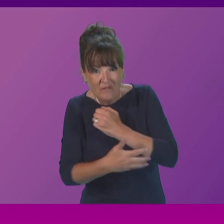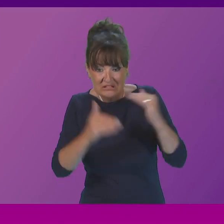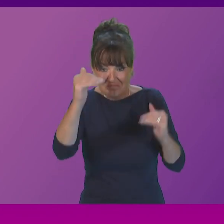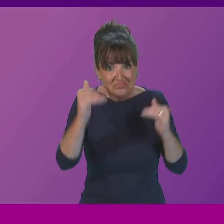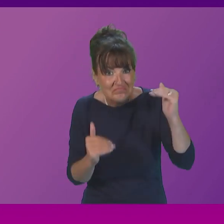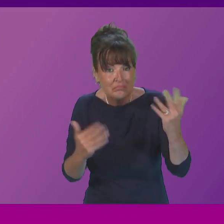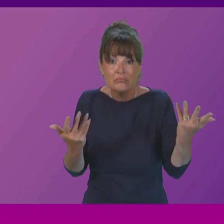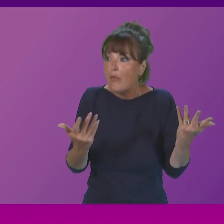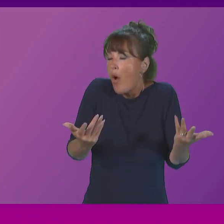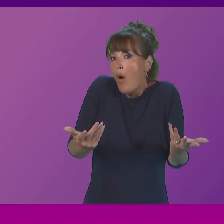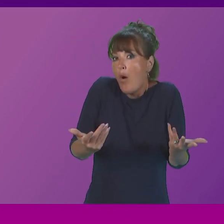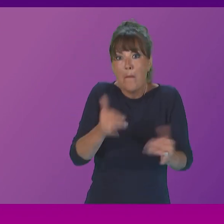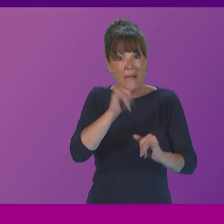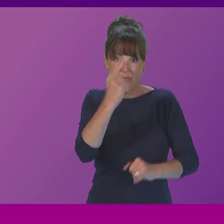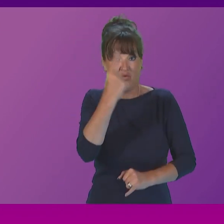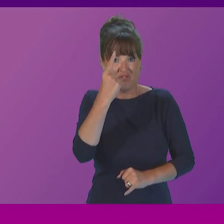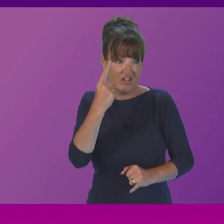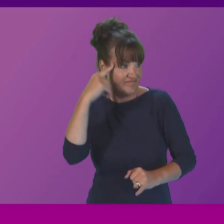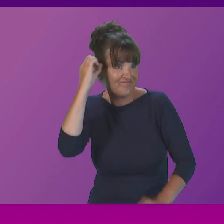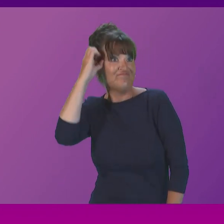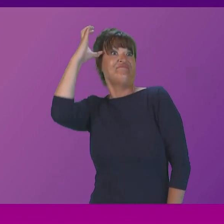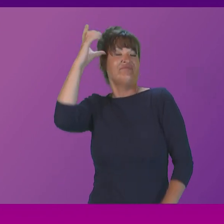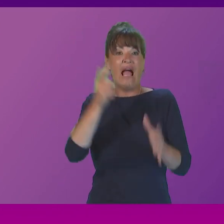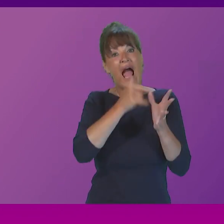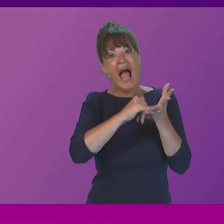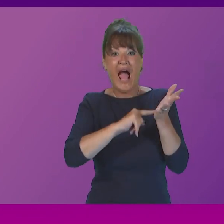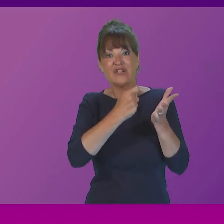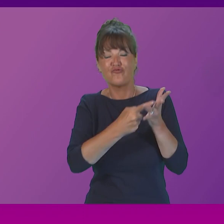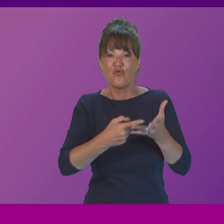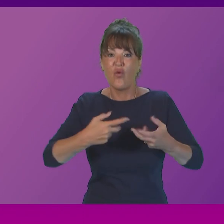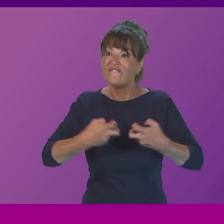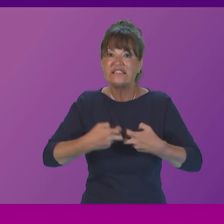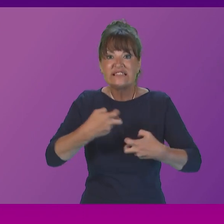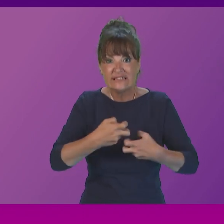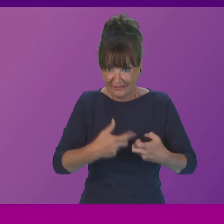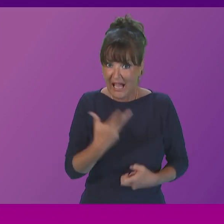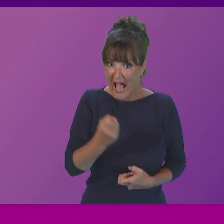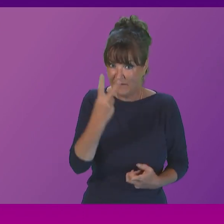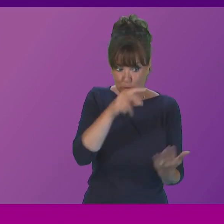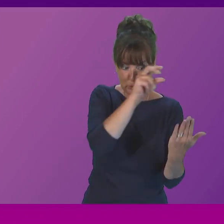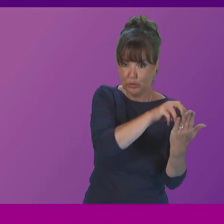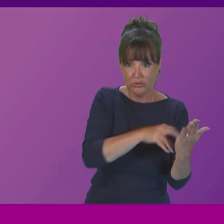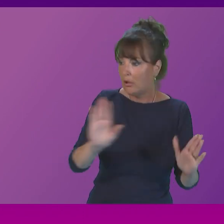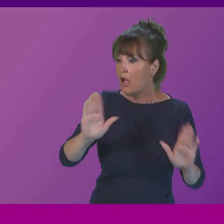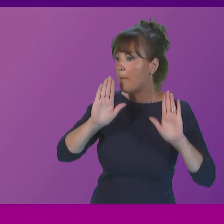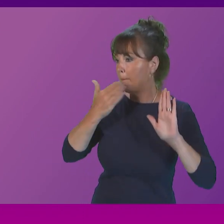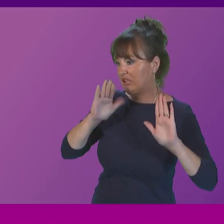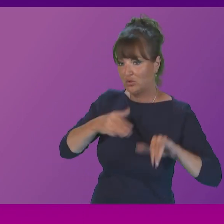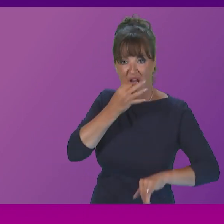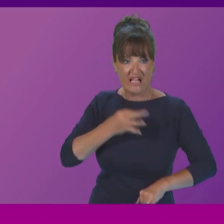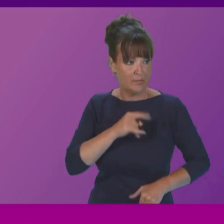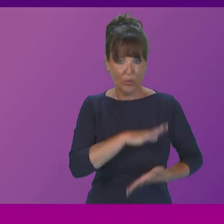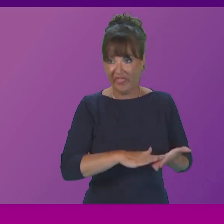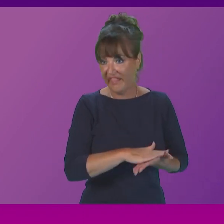And it might be because you are an astrophysicist, of which there are two on the directory. Please don't ask me what that actually involves. I